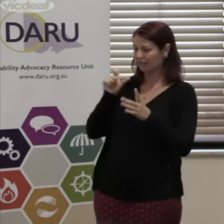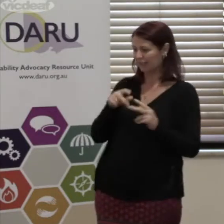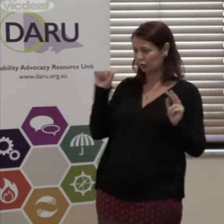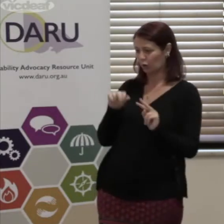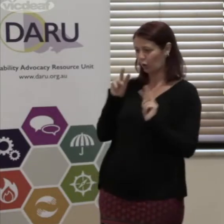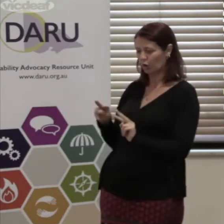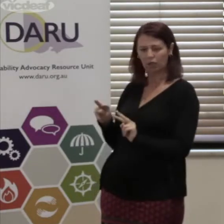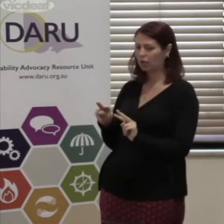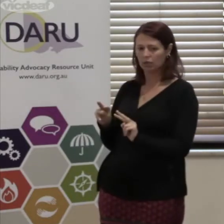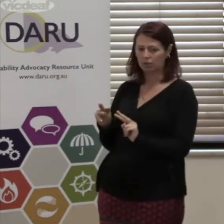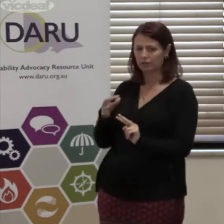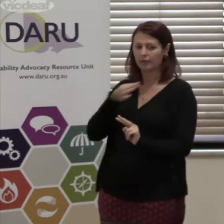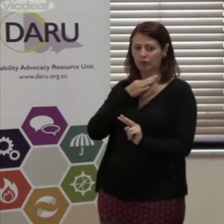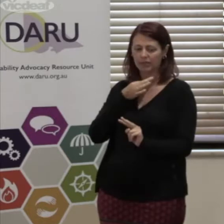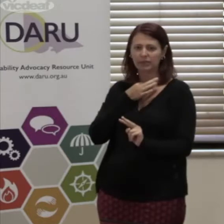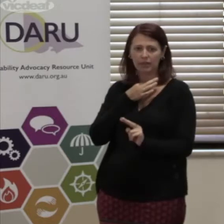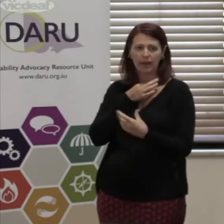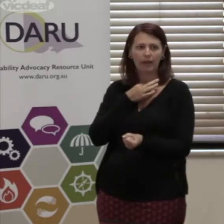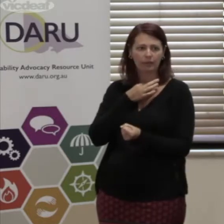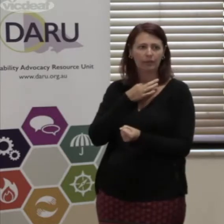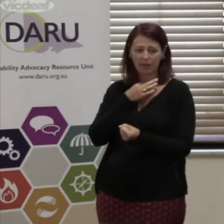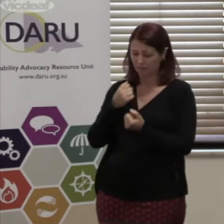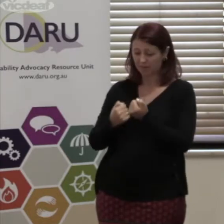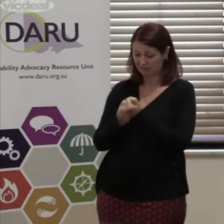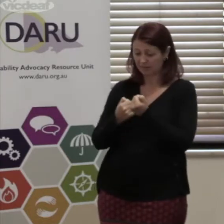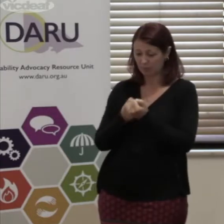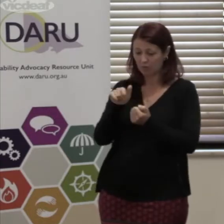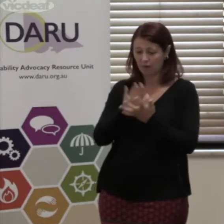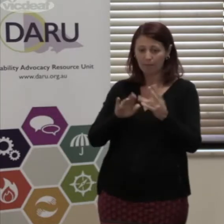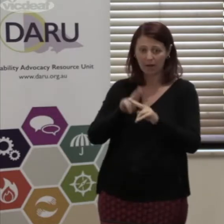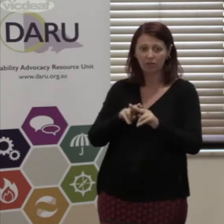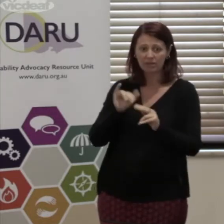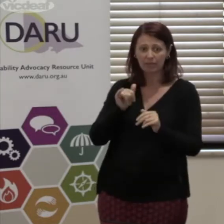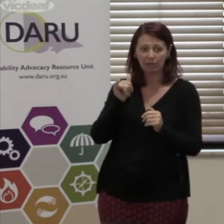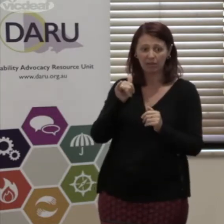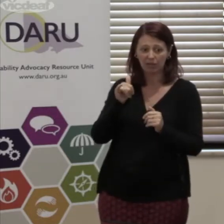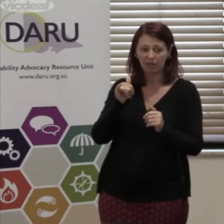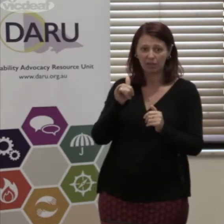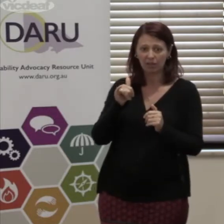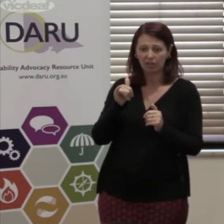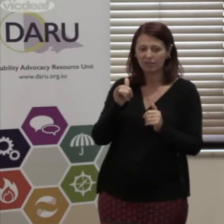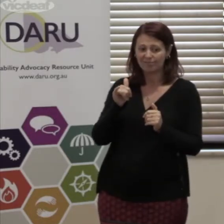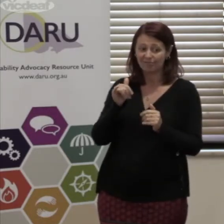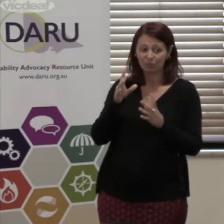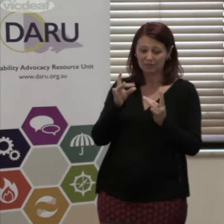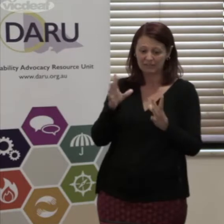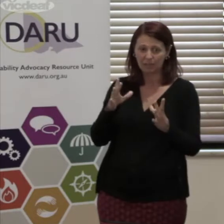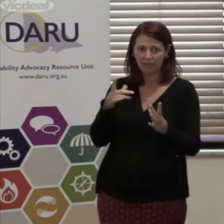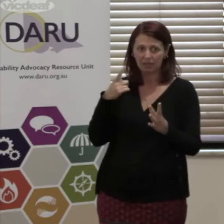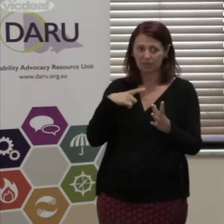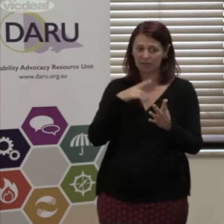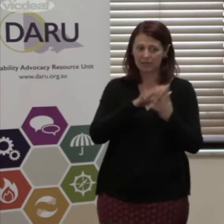actually, there's a risk that, that the support from the parents might disappear for reasons that the parents might not want to face up to.